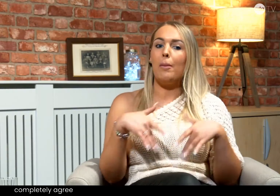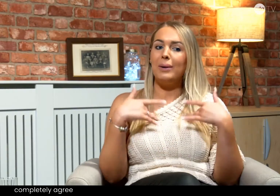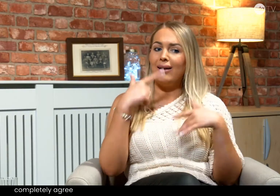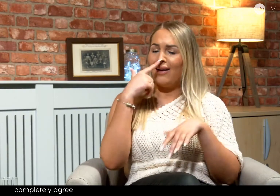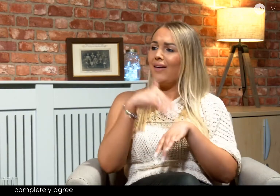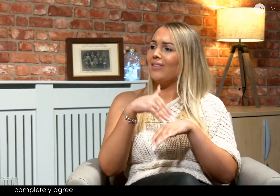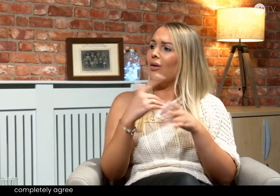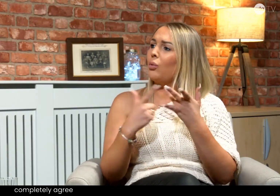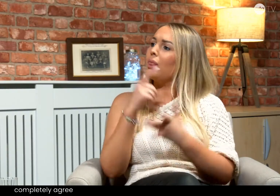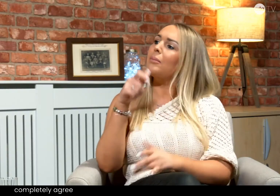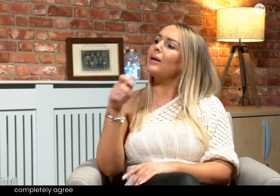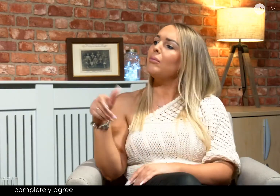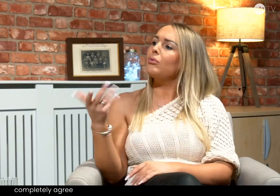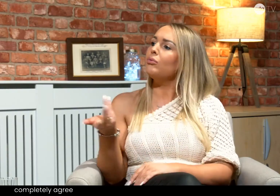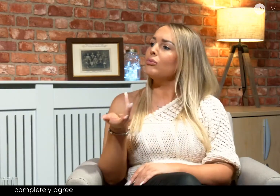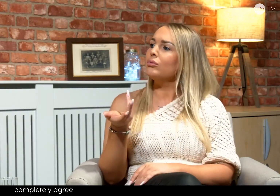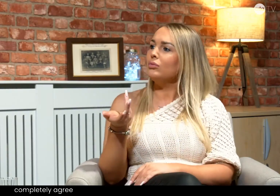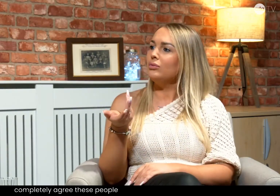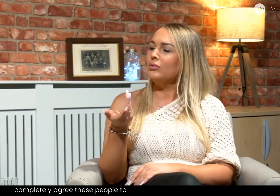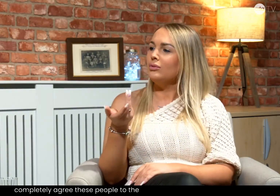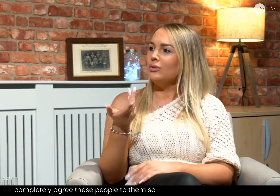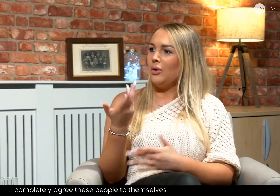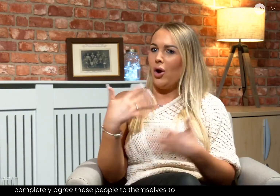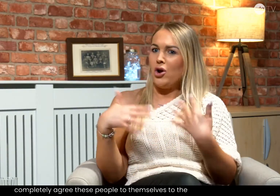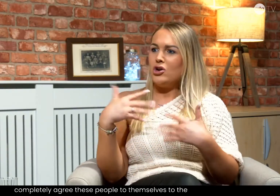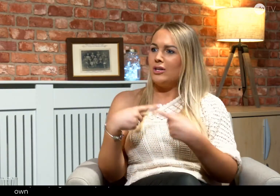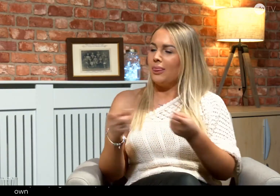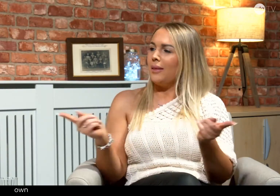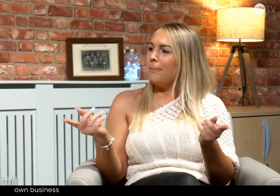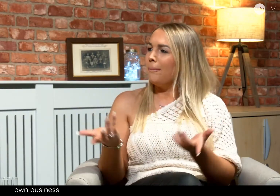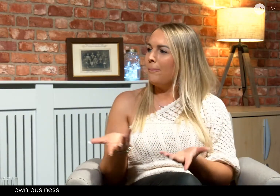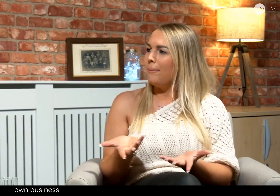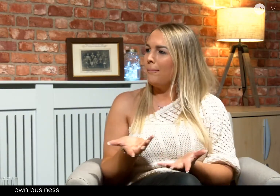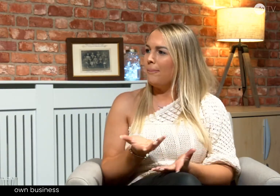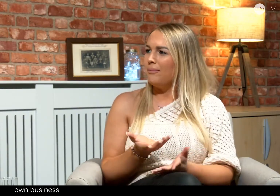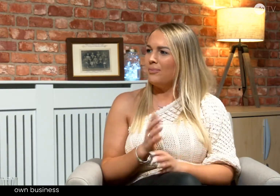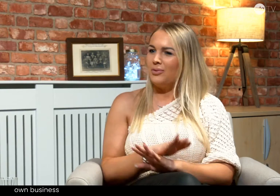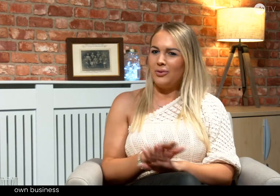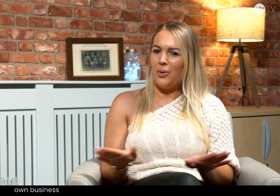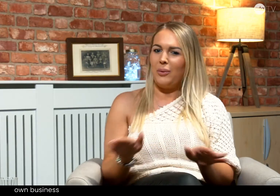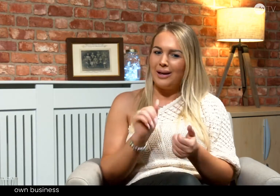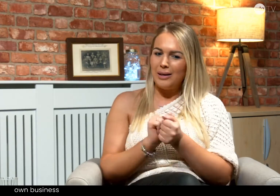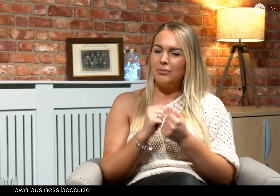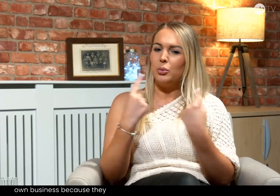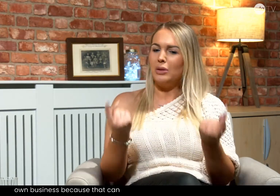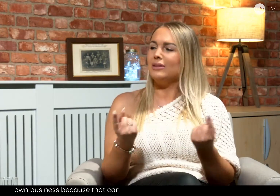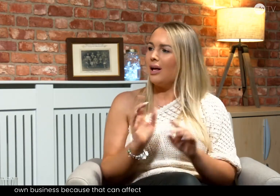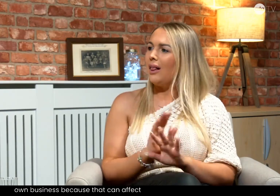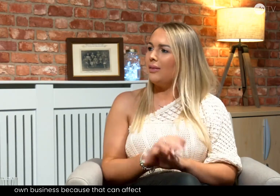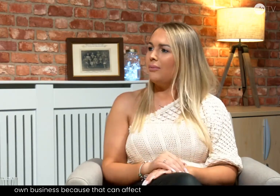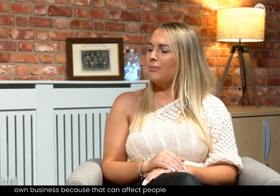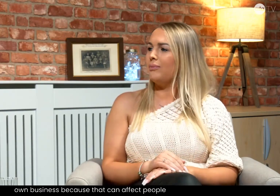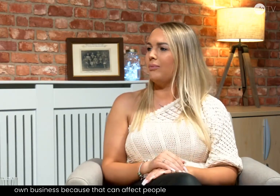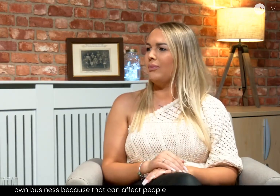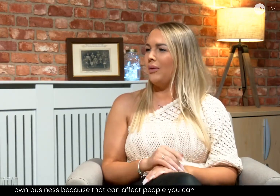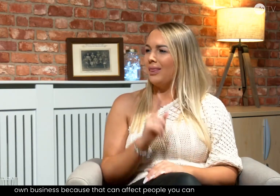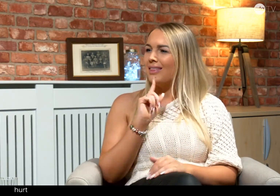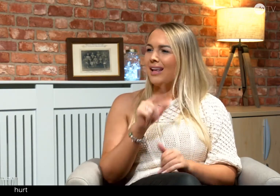leave people to themselves, to their own business. Because that can affect people. You can hurt people. So just keep your opinions